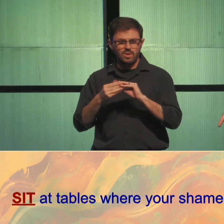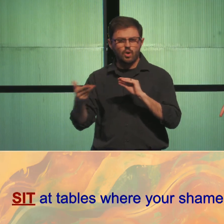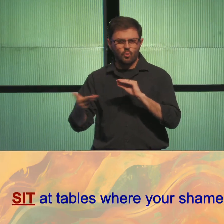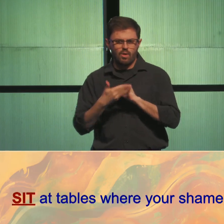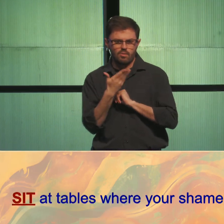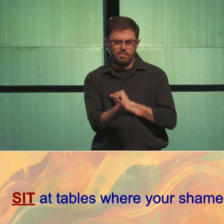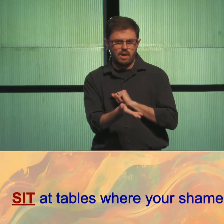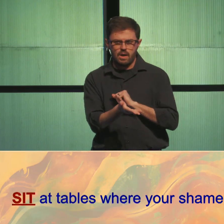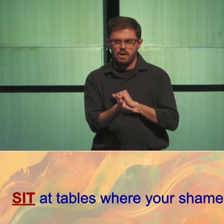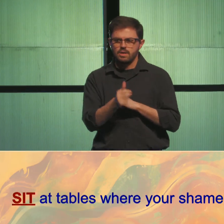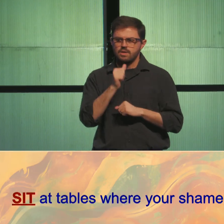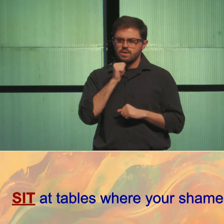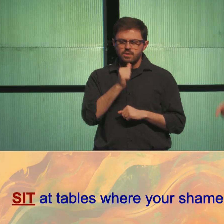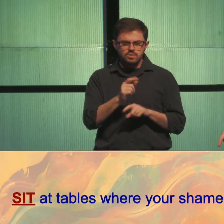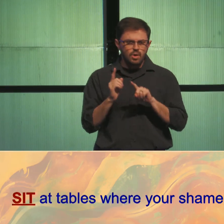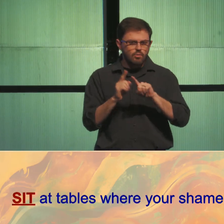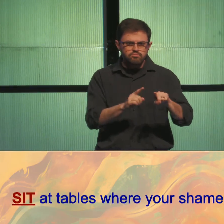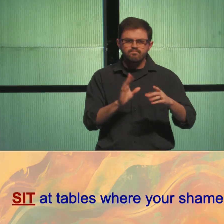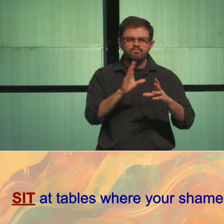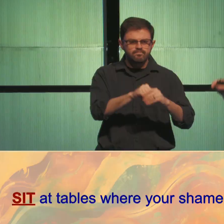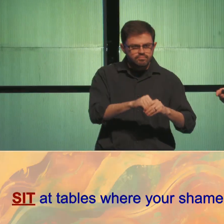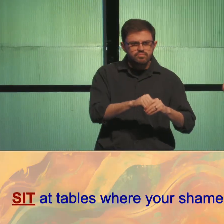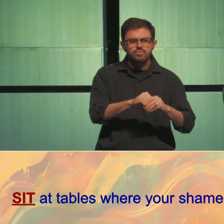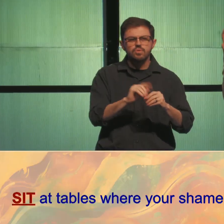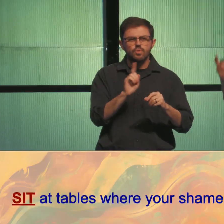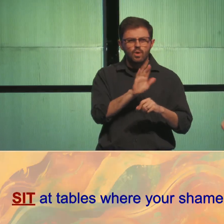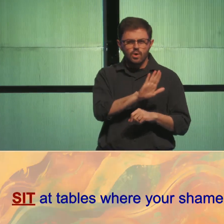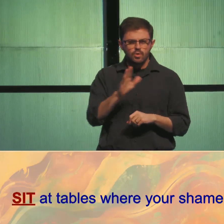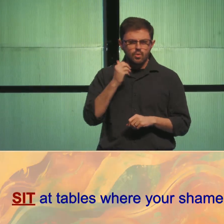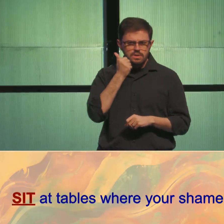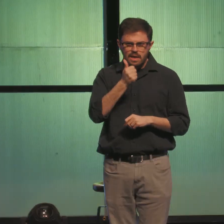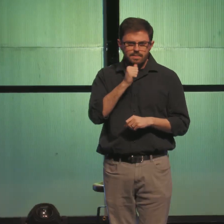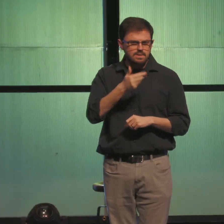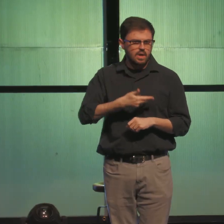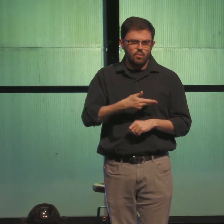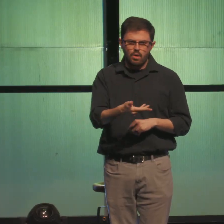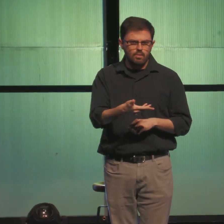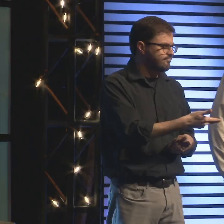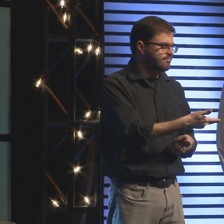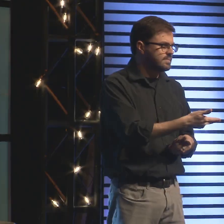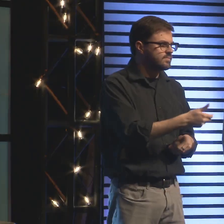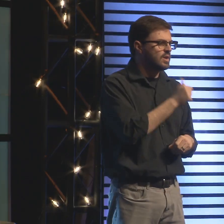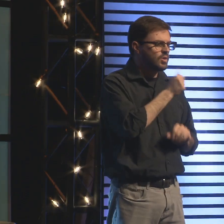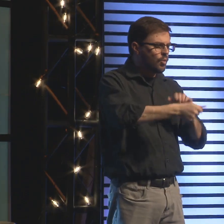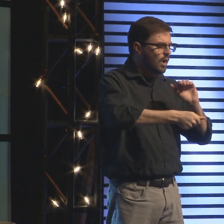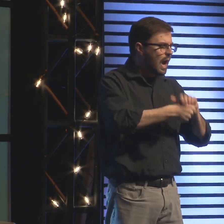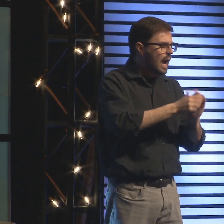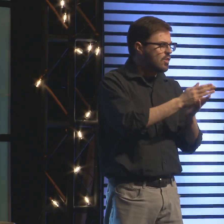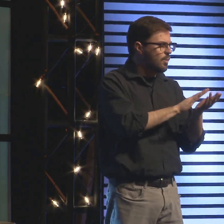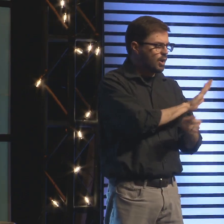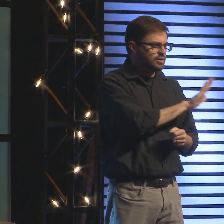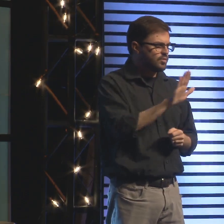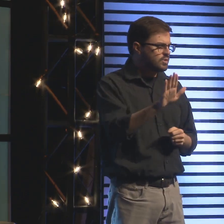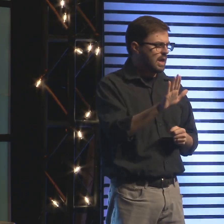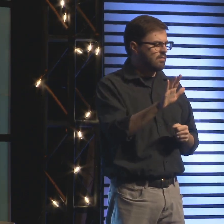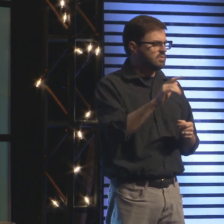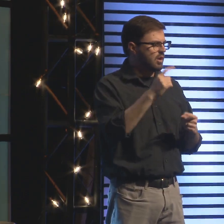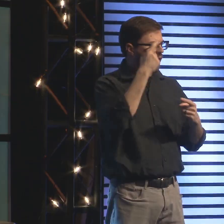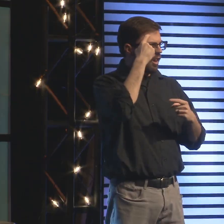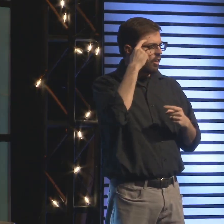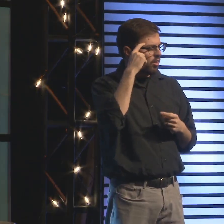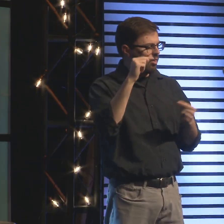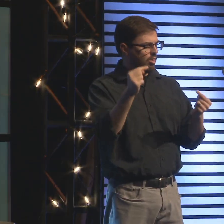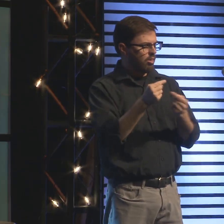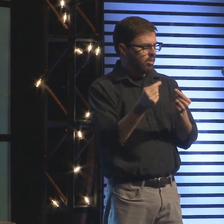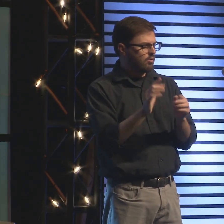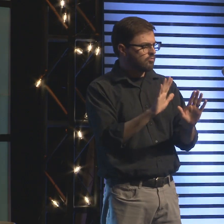not sit at tables where your shame and your story is not welcome. Don't hide the parts of yourself that limp. You are